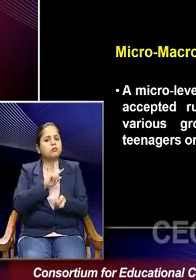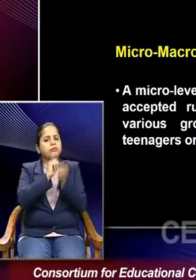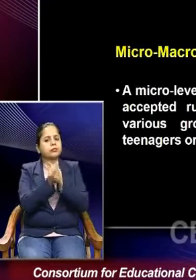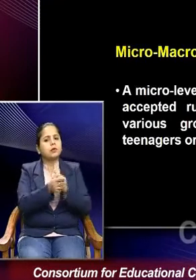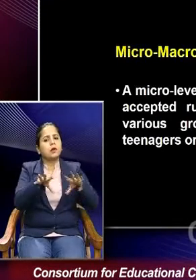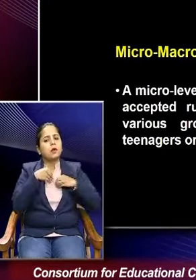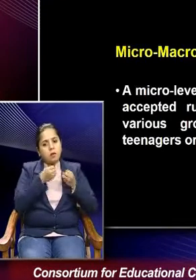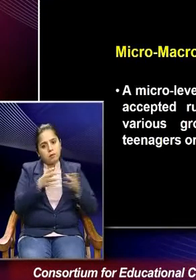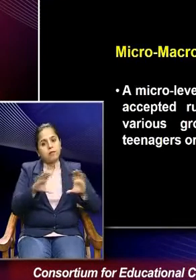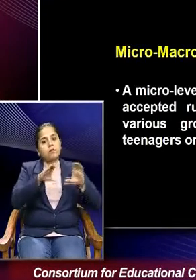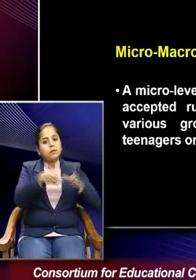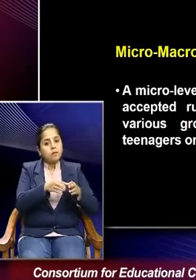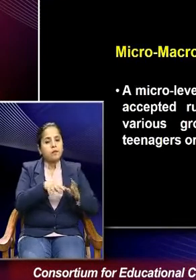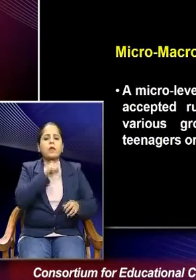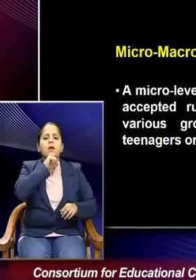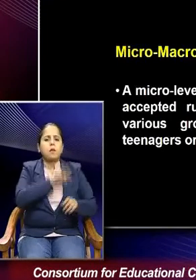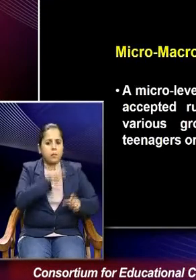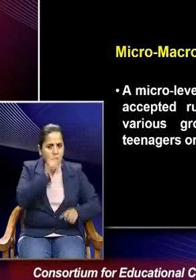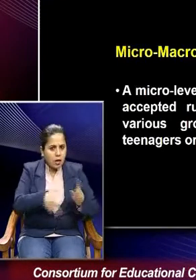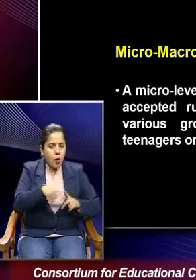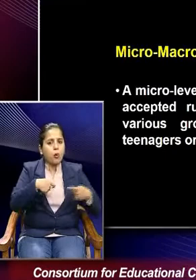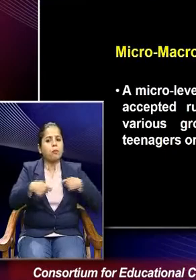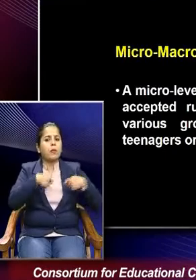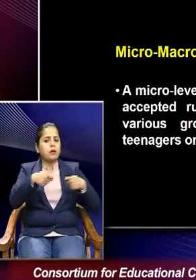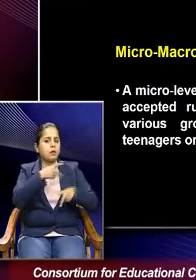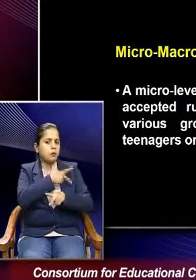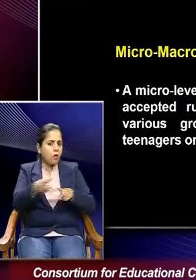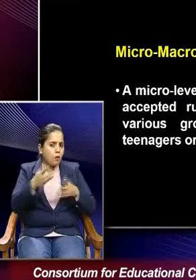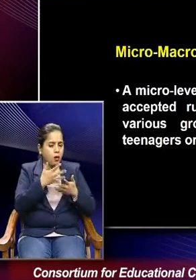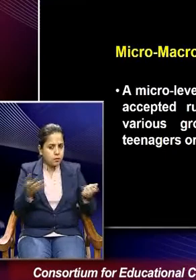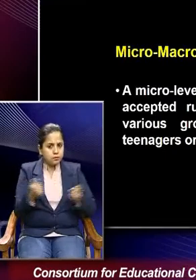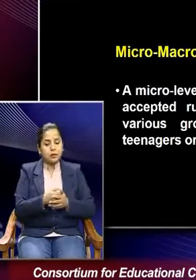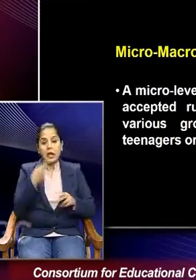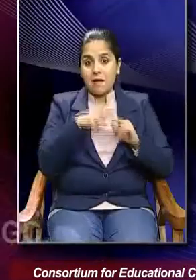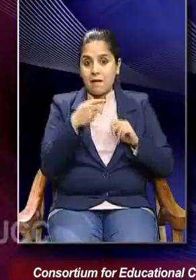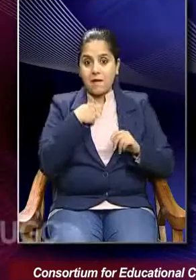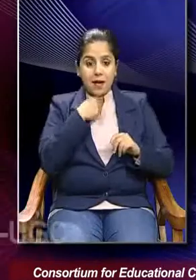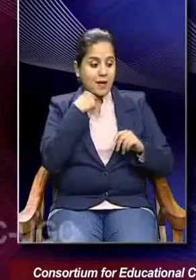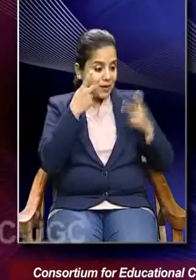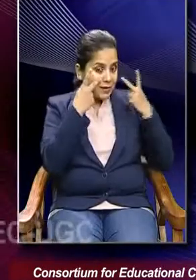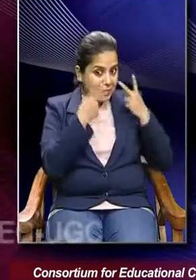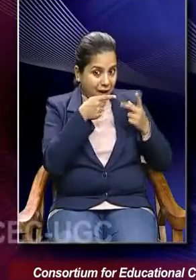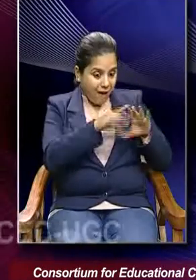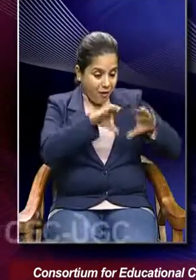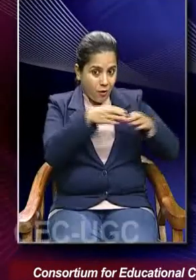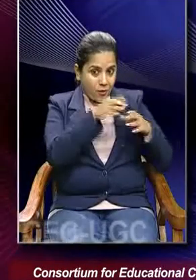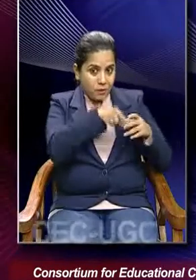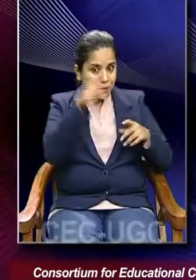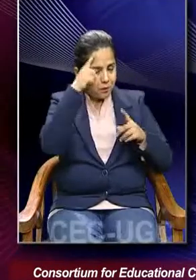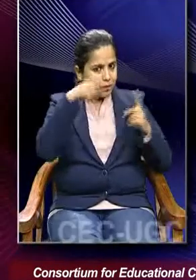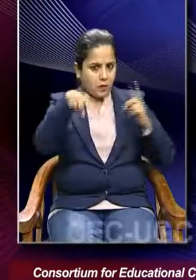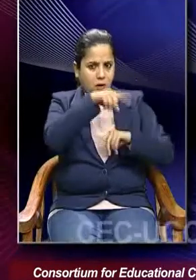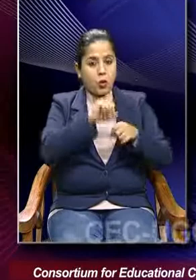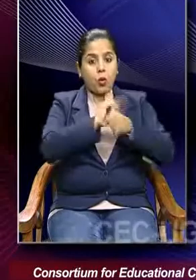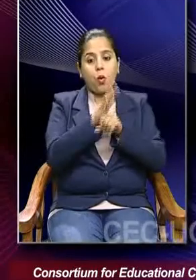various groups such as among teenagers or business professionals. Now, if we can look into say a post